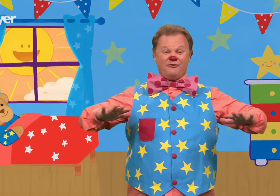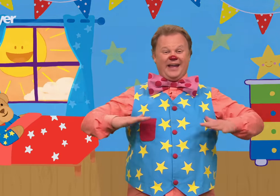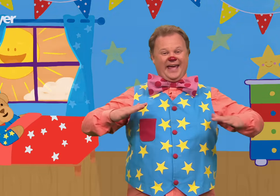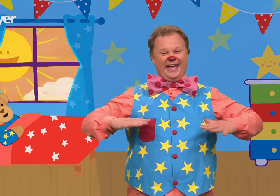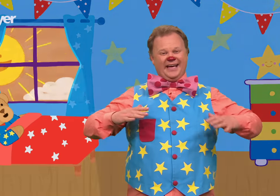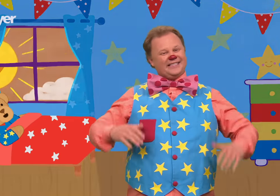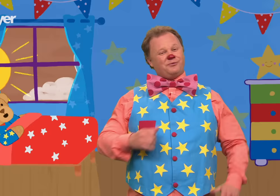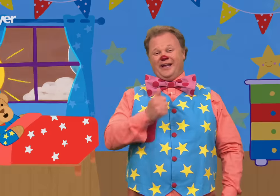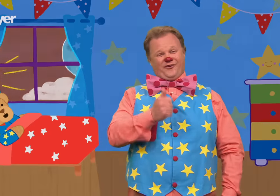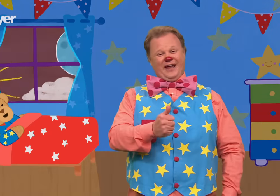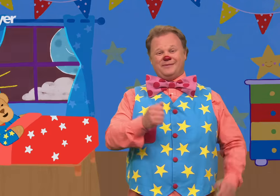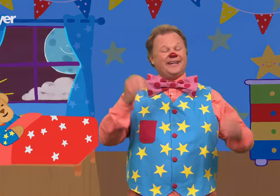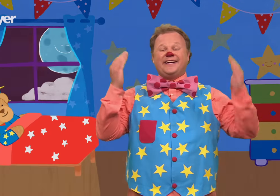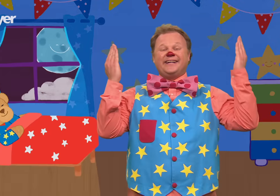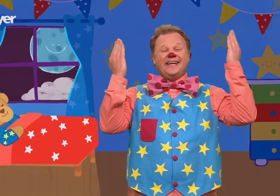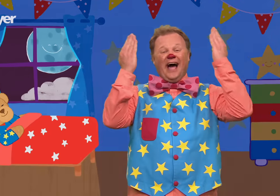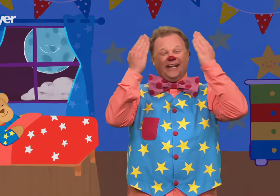ready. Sweet dreams and good night.